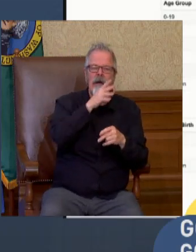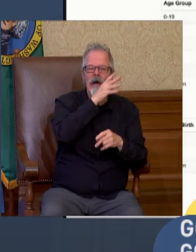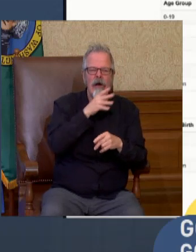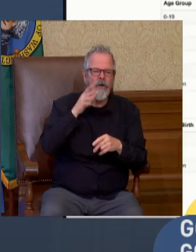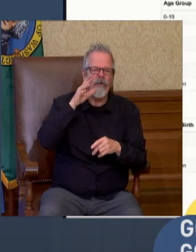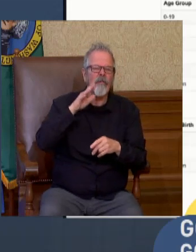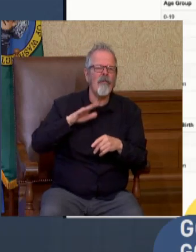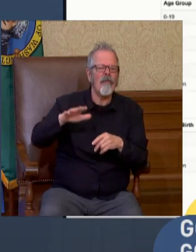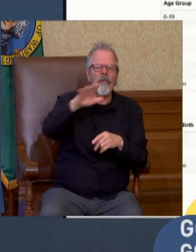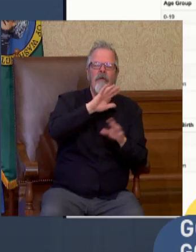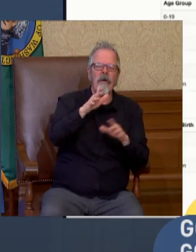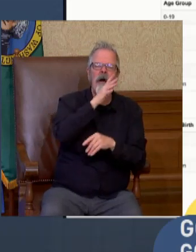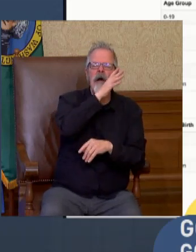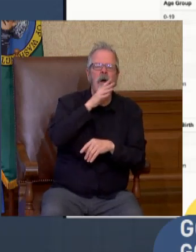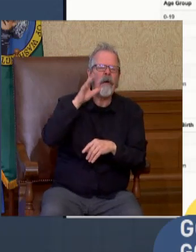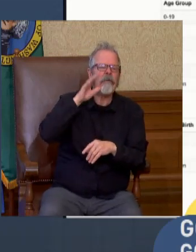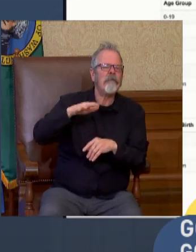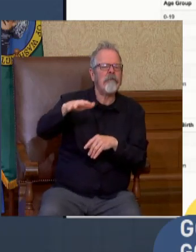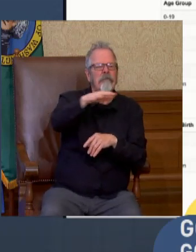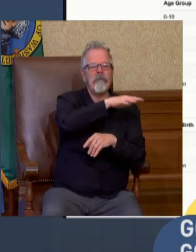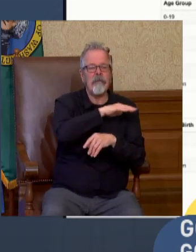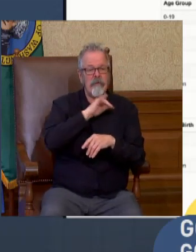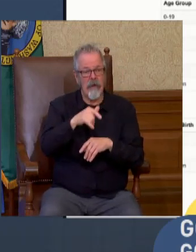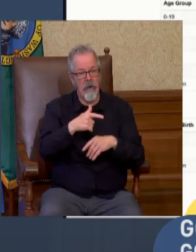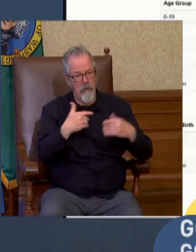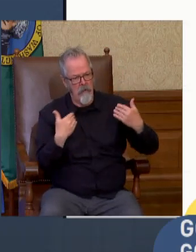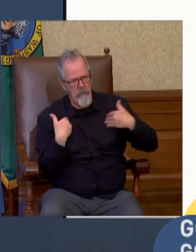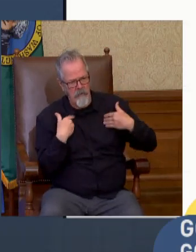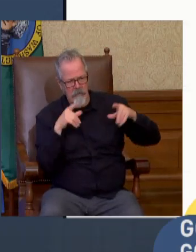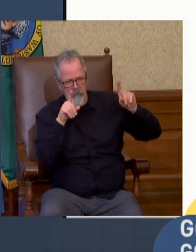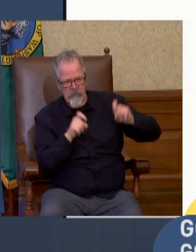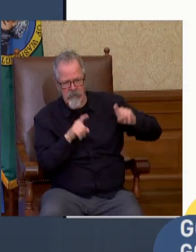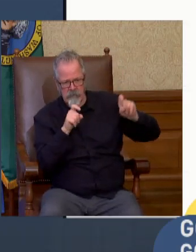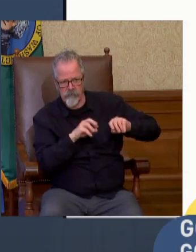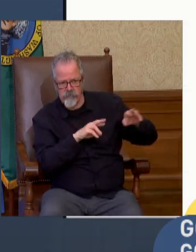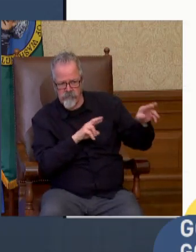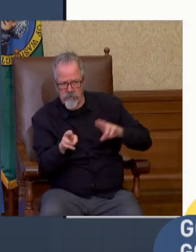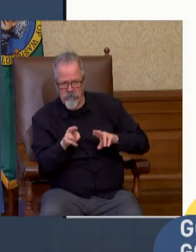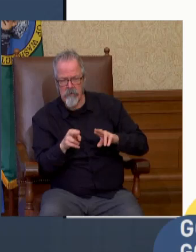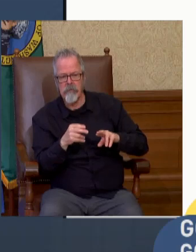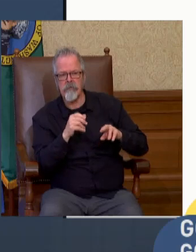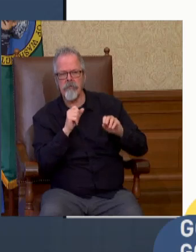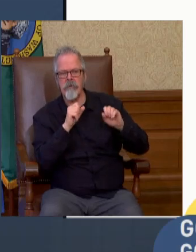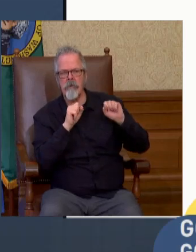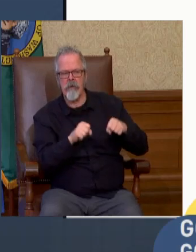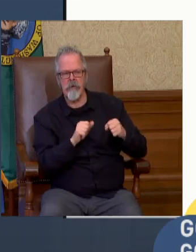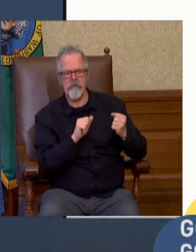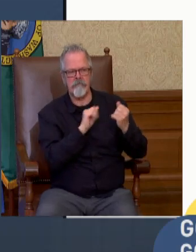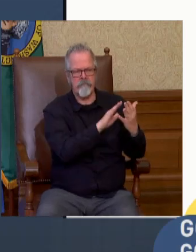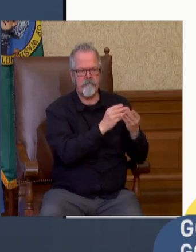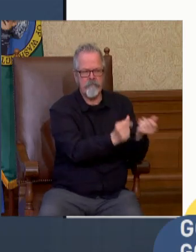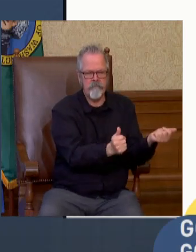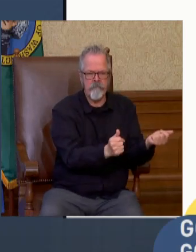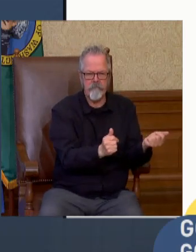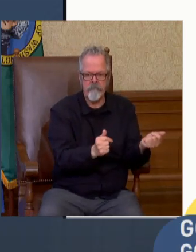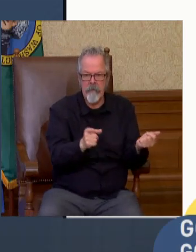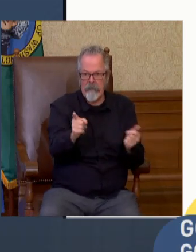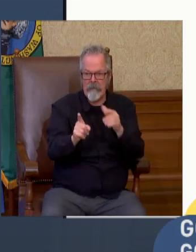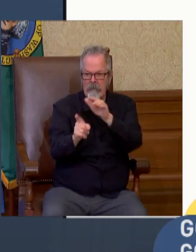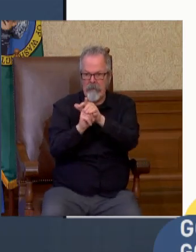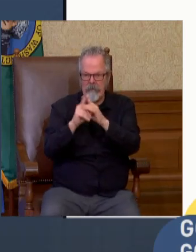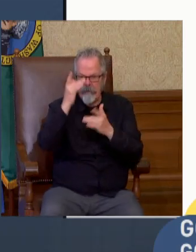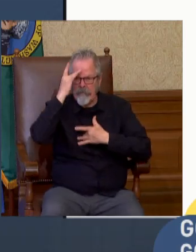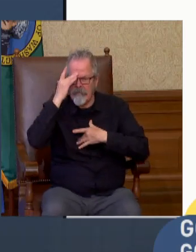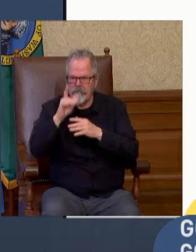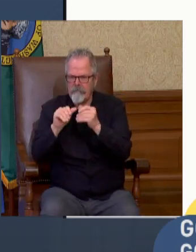testing capability that we talked about. The last bucket is our healthcare system readiness. We've been